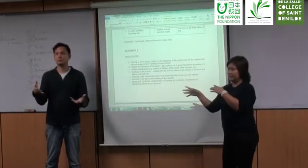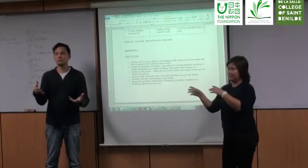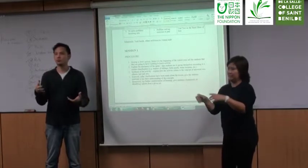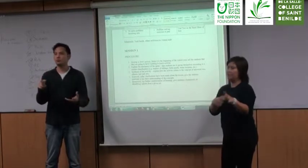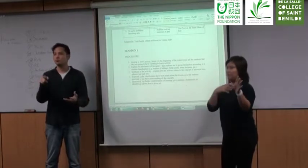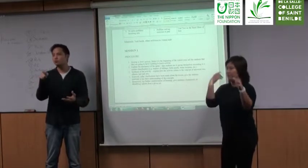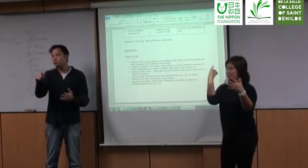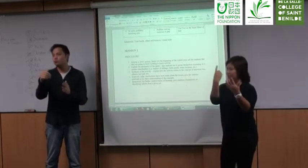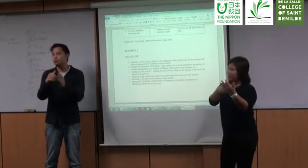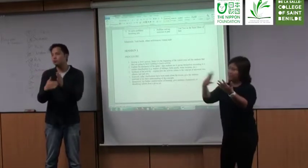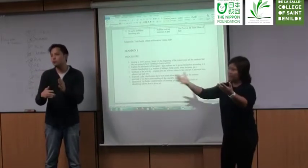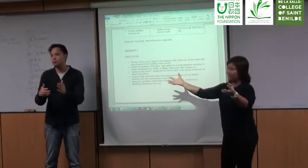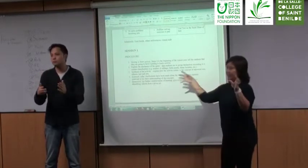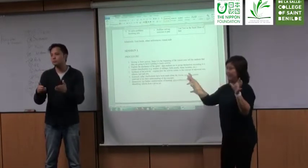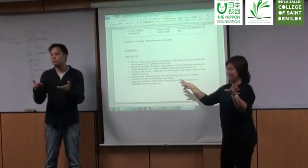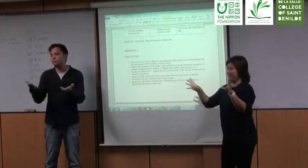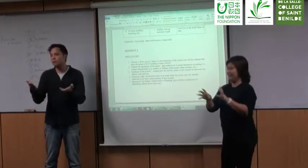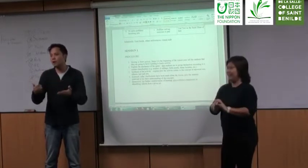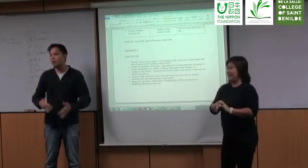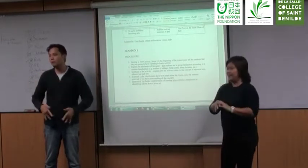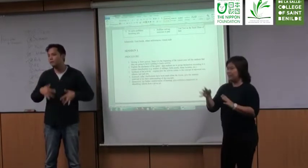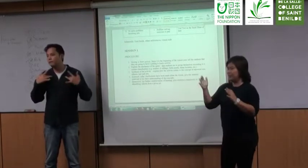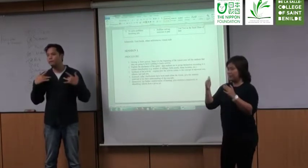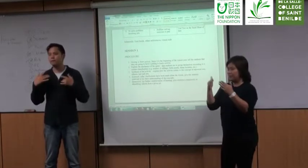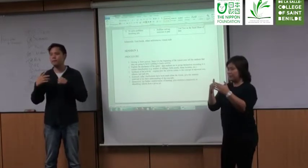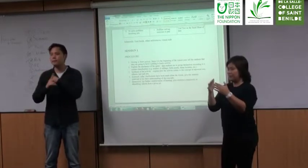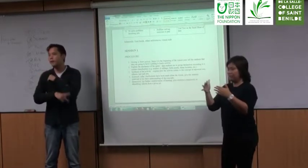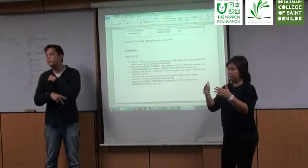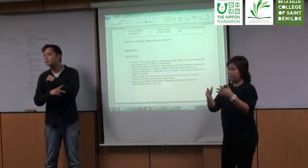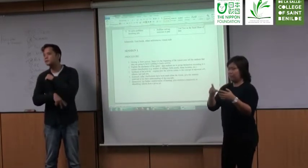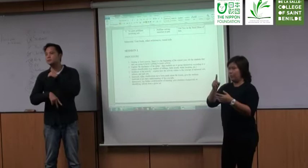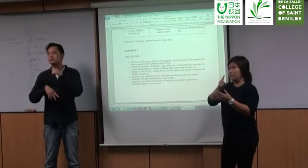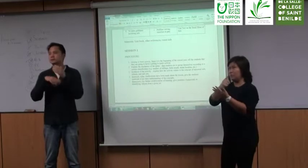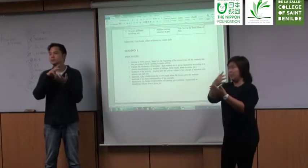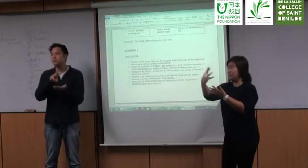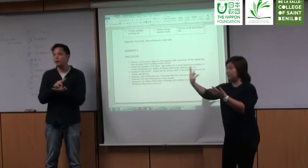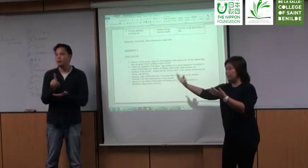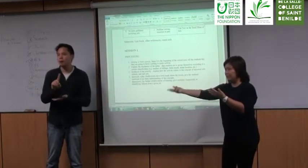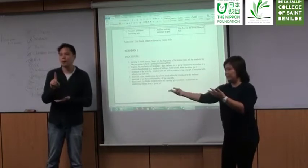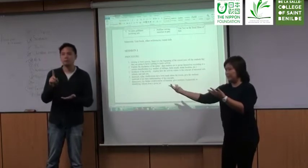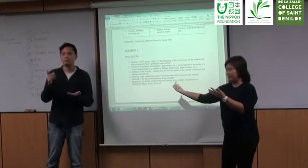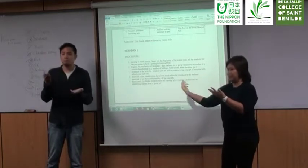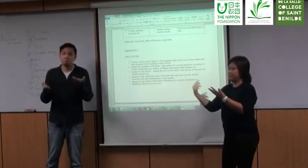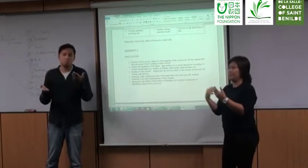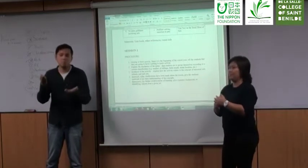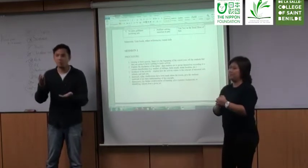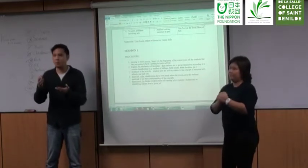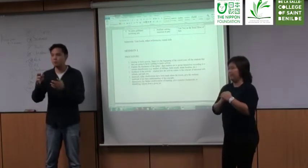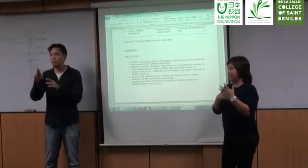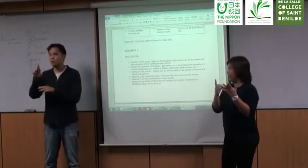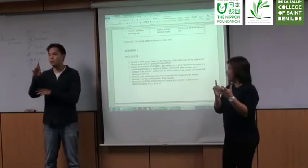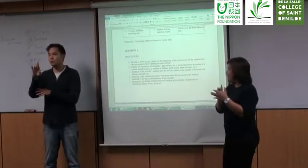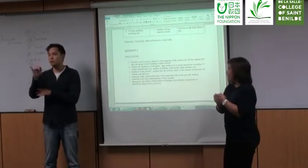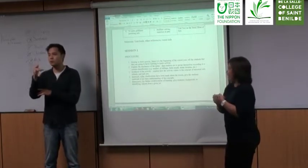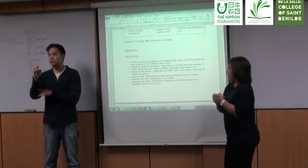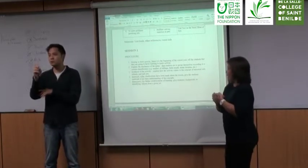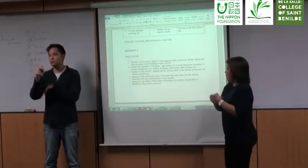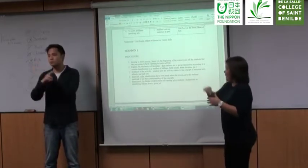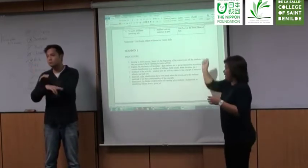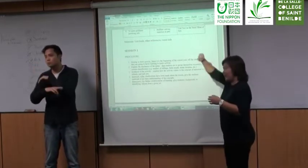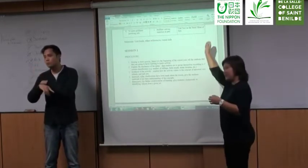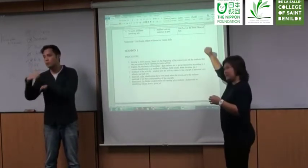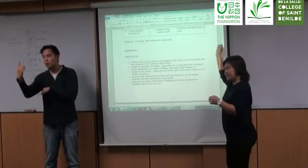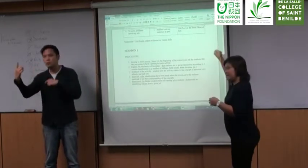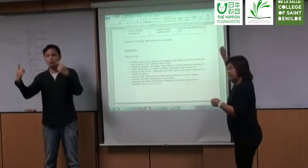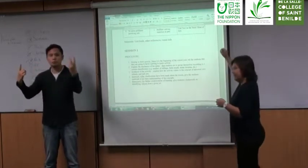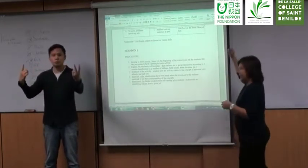in number or blah blah blah. So it should be 4 or region 1, 2, 3 or something like that. And